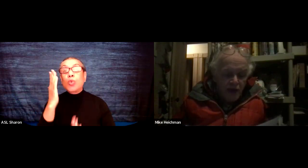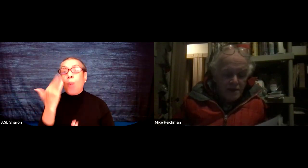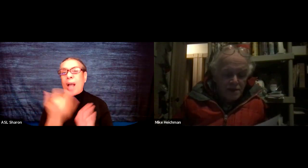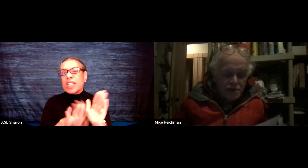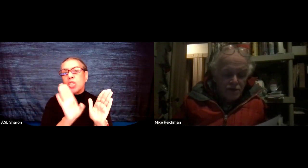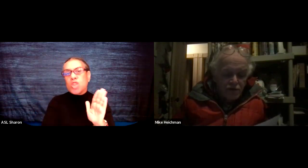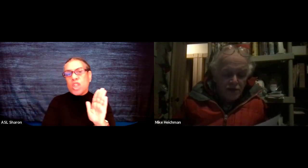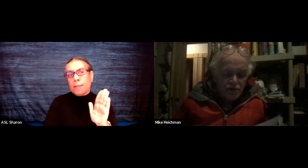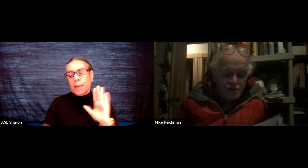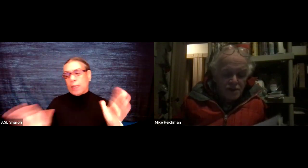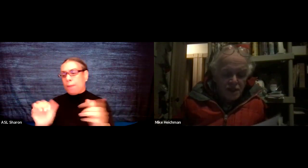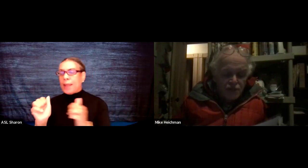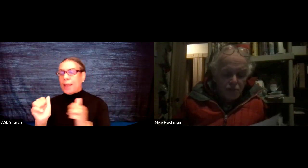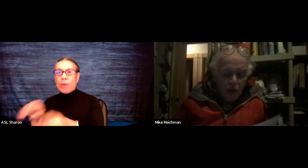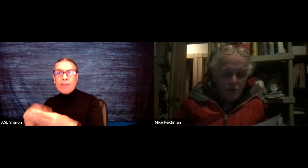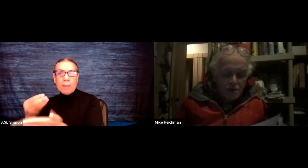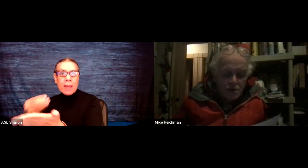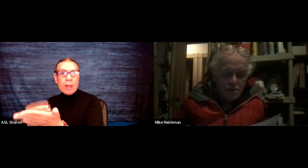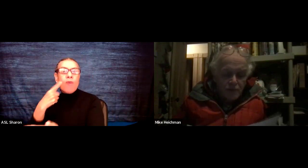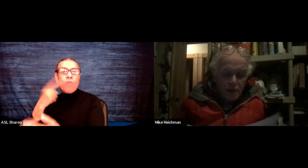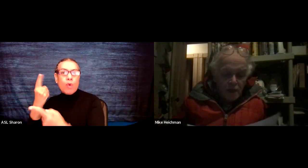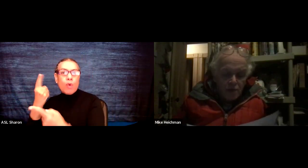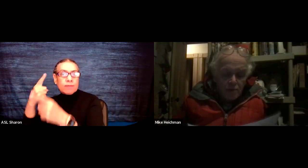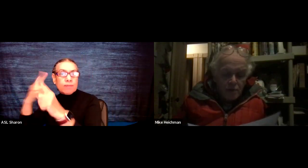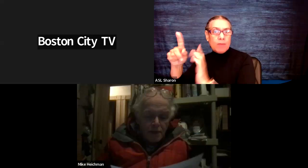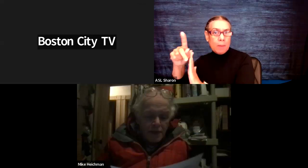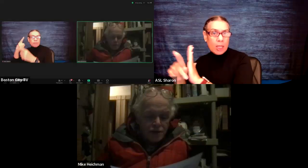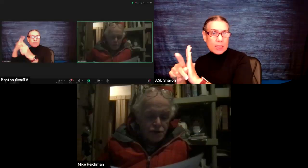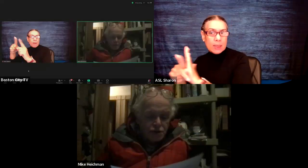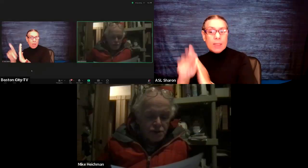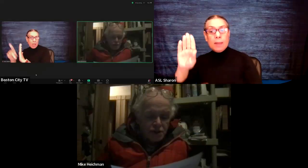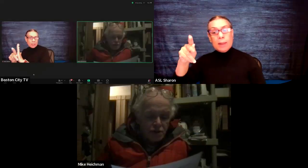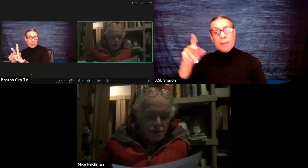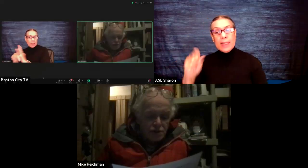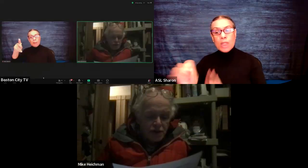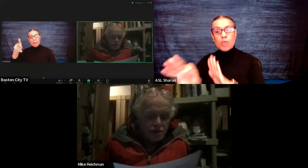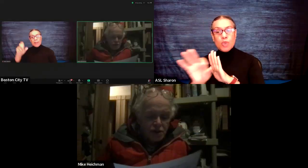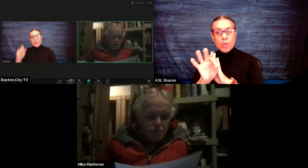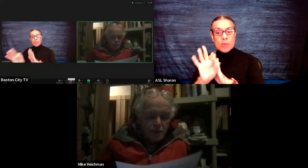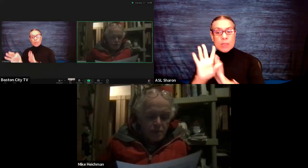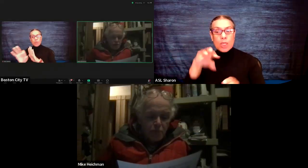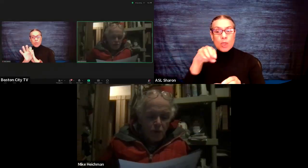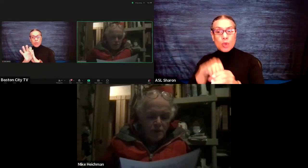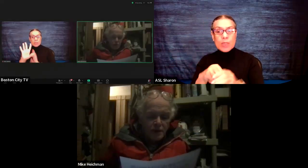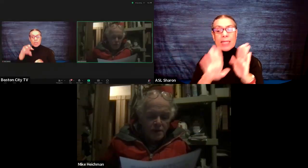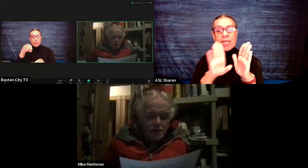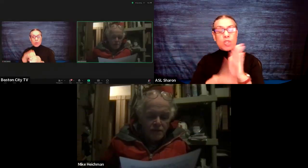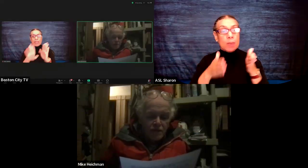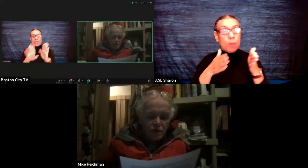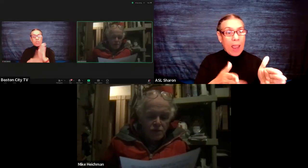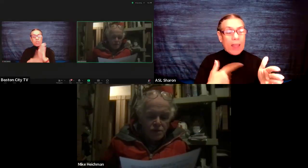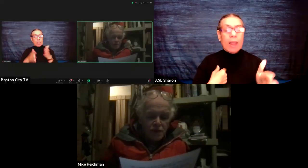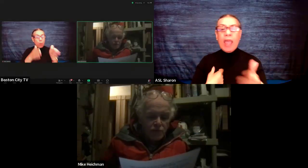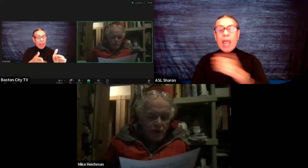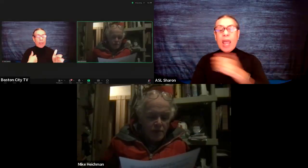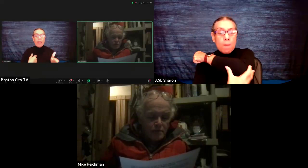than providing additional funds for successful policies. The BPS chooses inclusion done cheaply and poorly instead